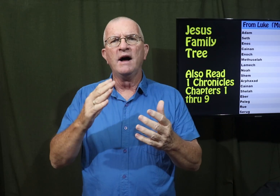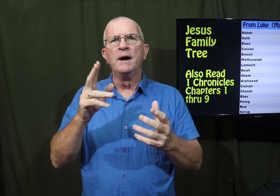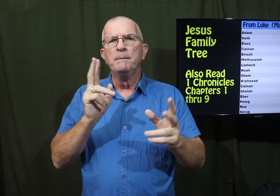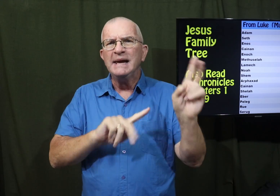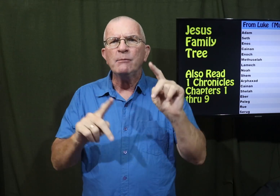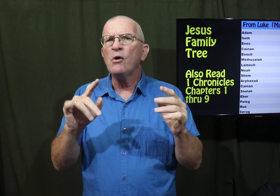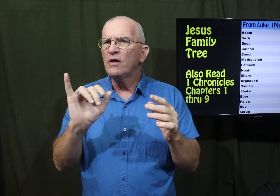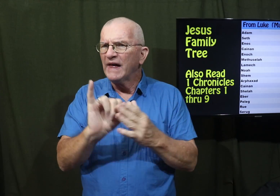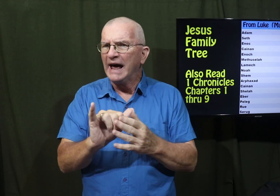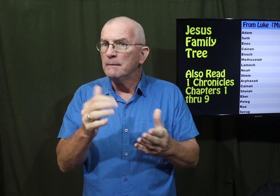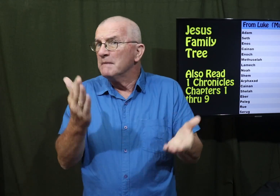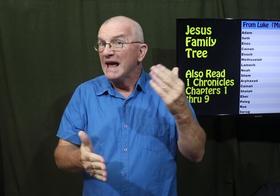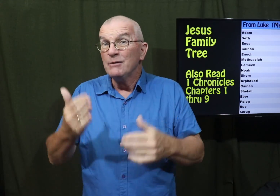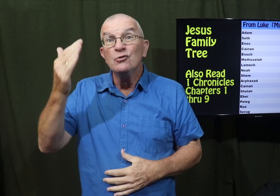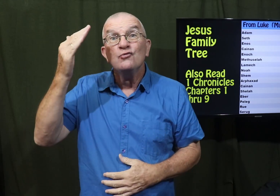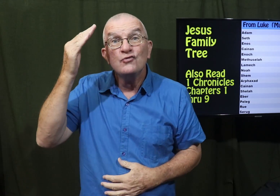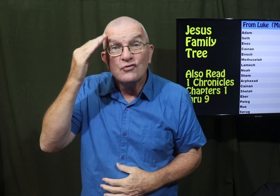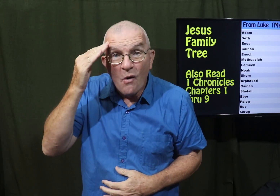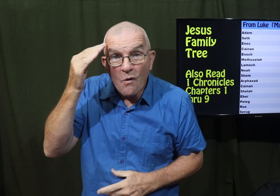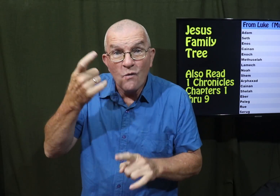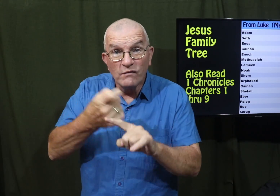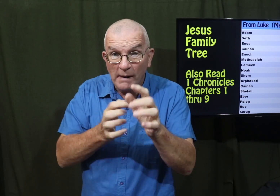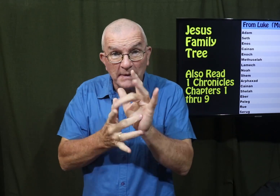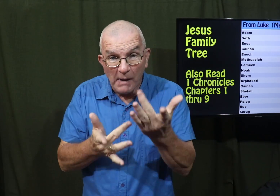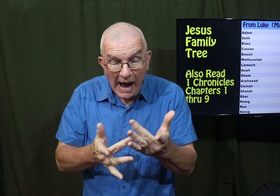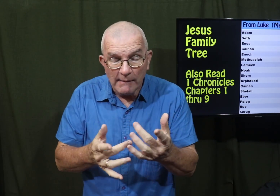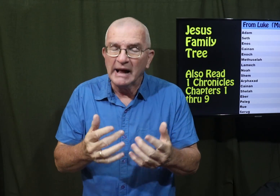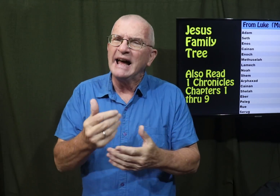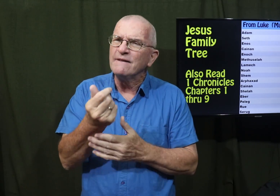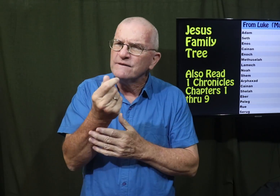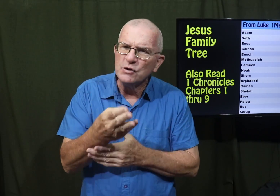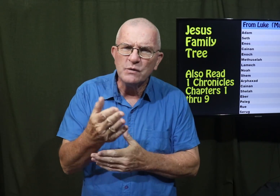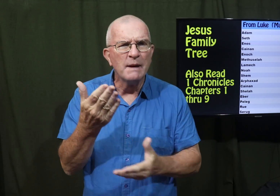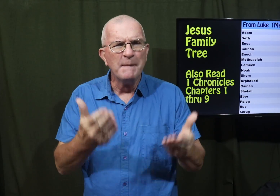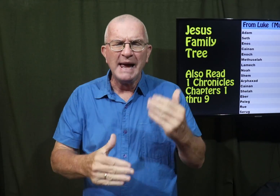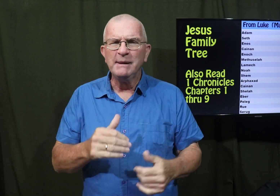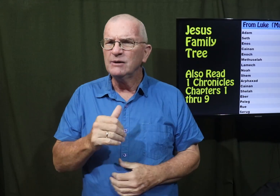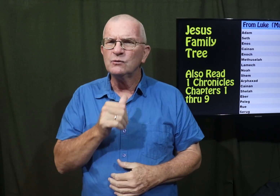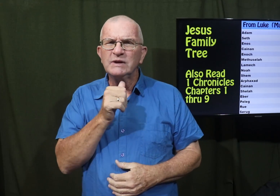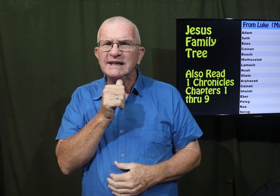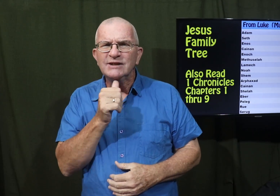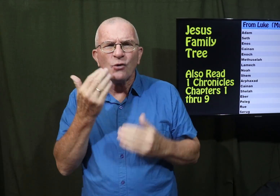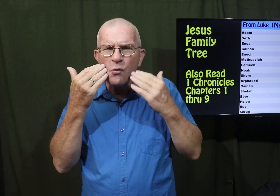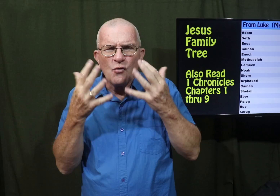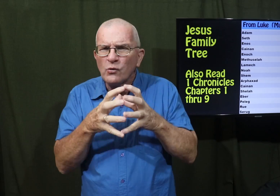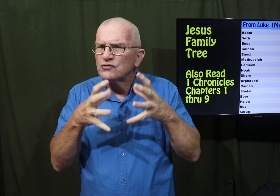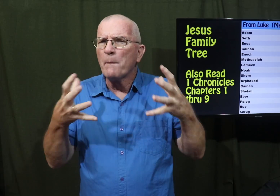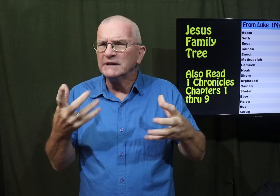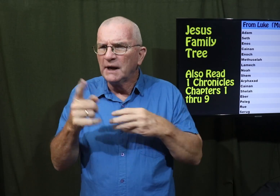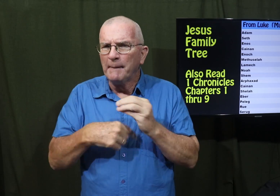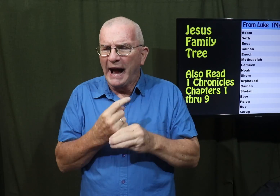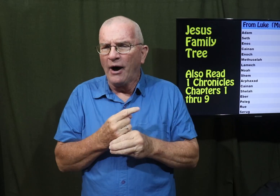Now, in this study, we're going to study about some of the people that you know from the Bible and maybe a few that you don't know about.